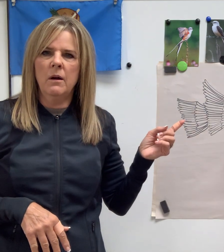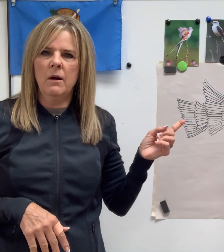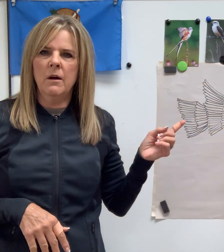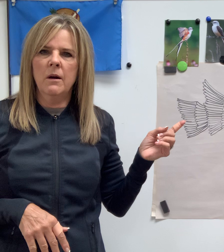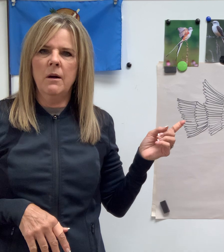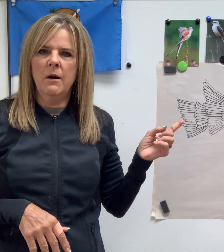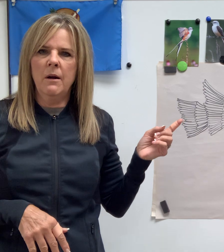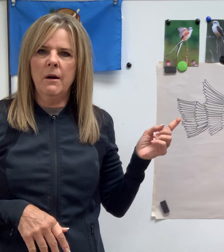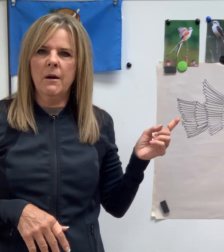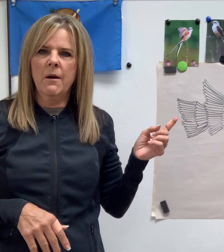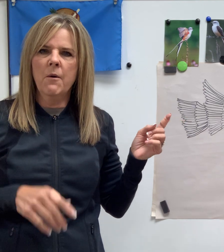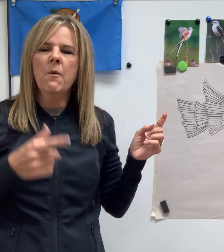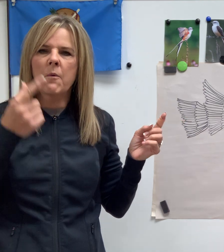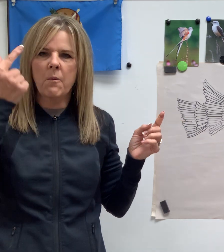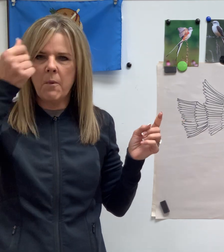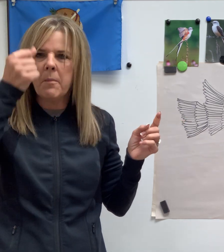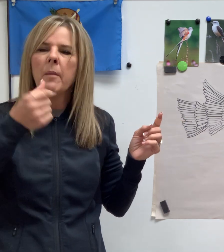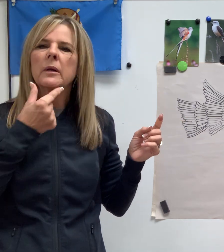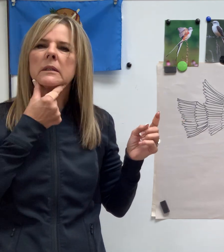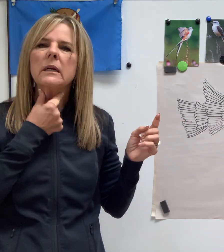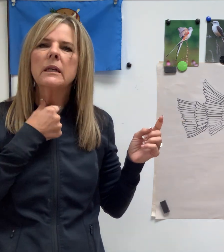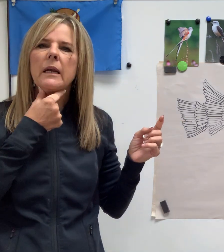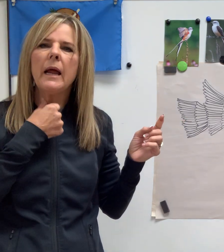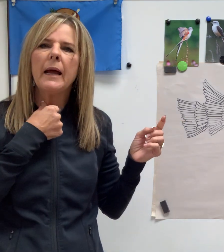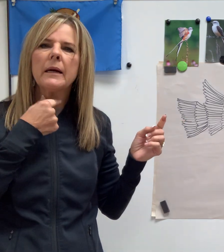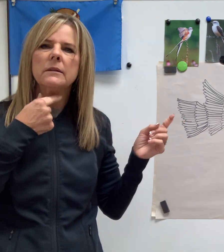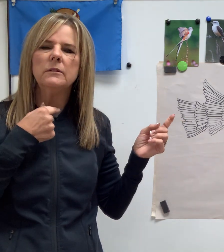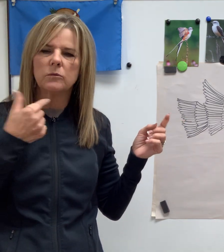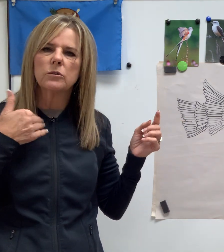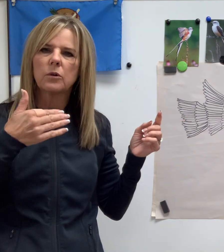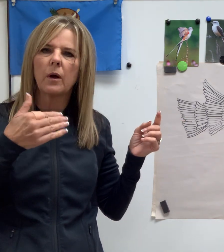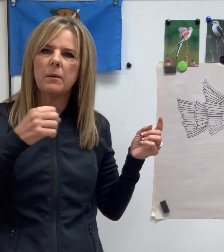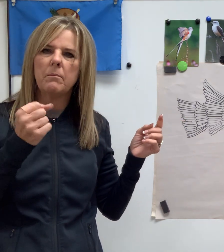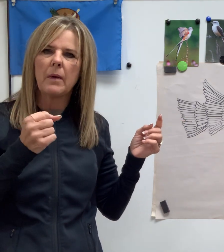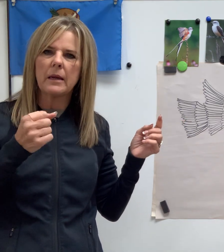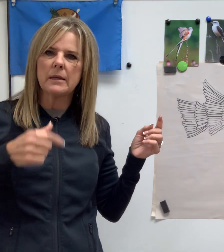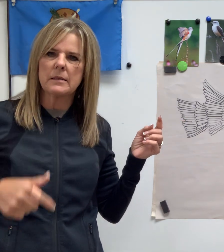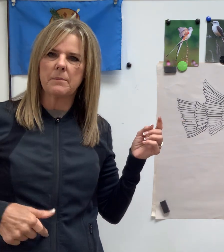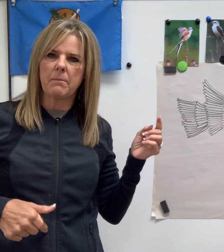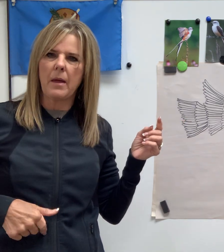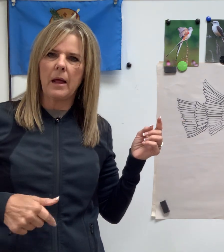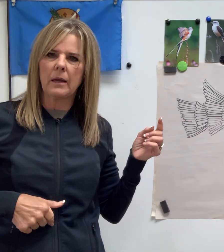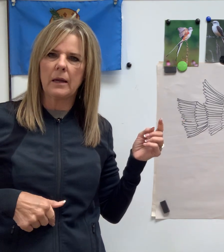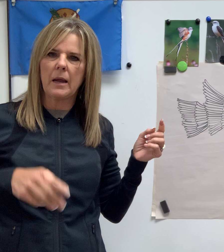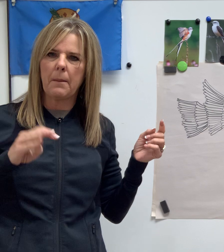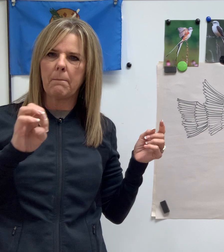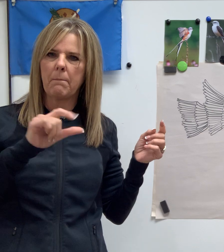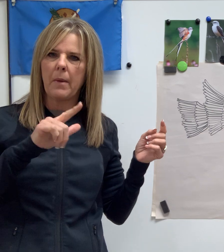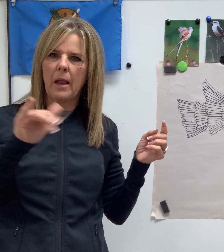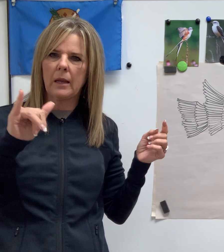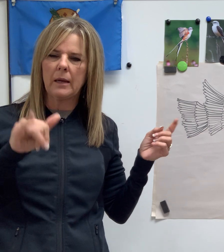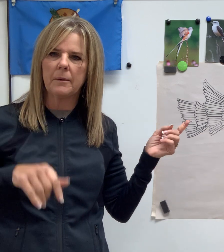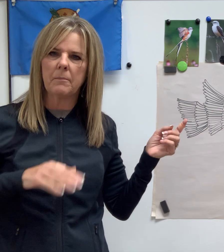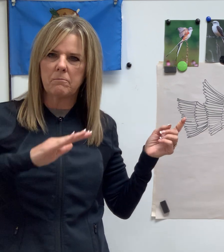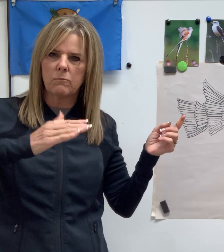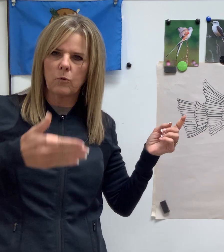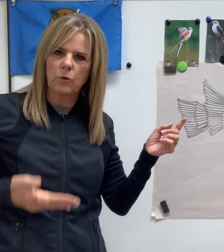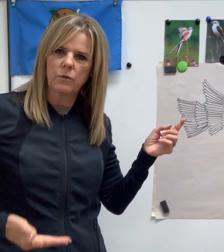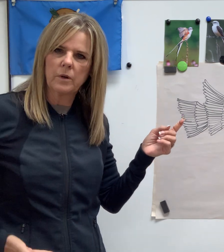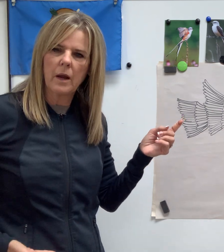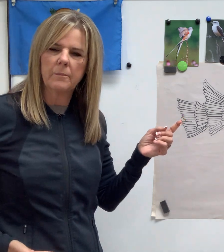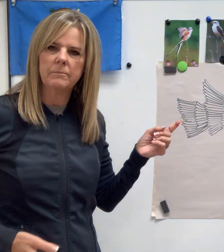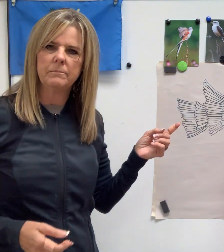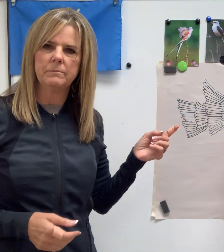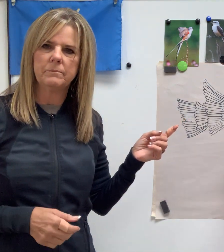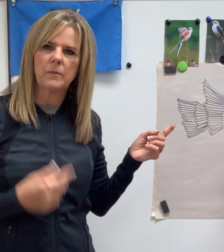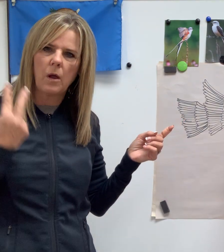we started, remember his little neck? We're gonna go ahead and now make his belly, and look, it curves down, and we're gonna stop it.